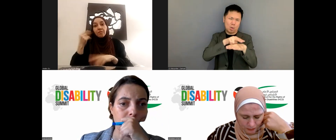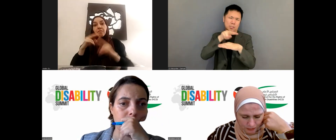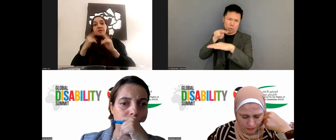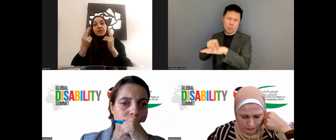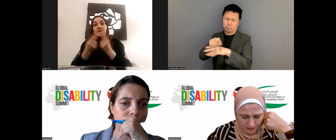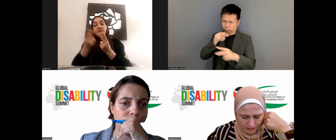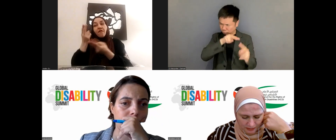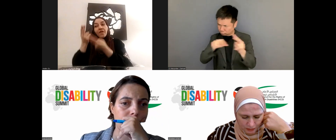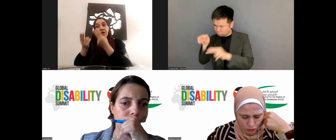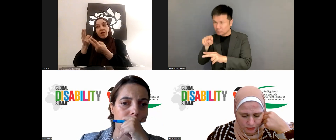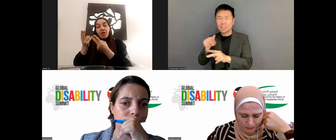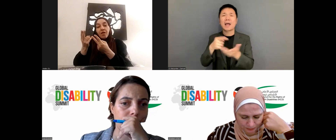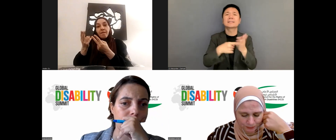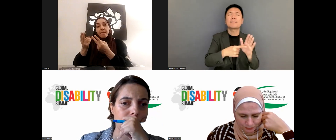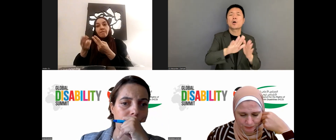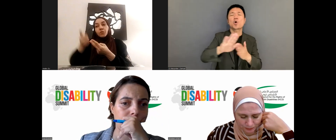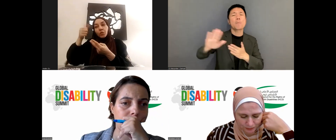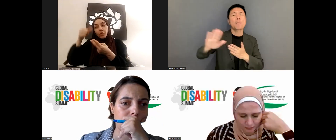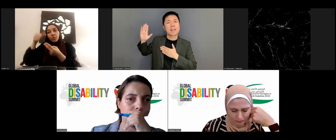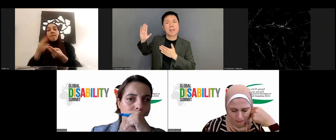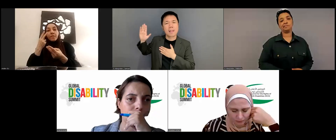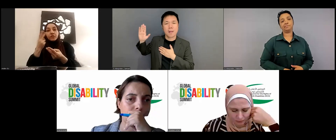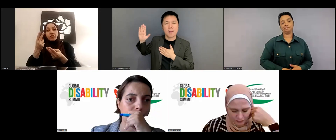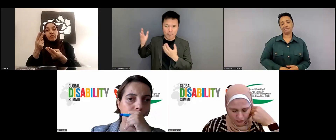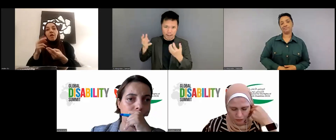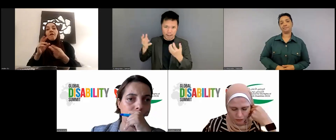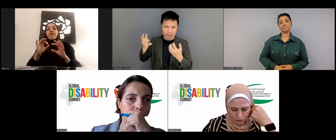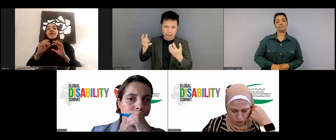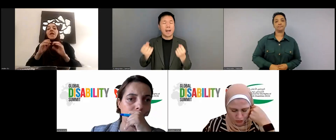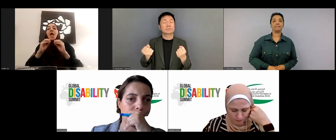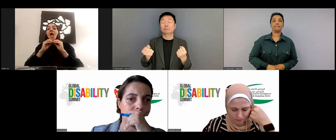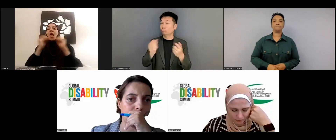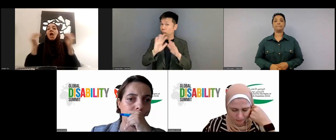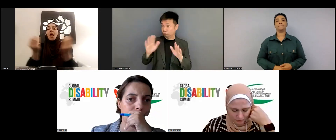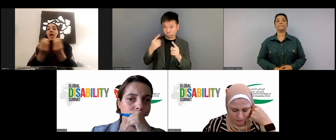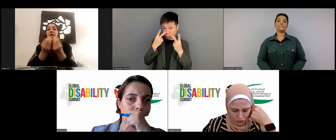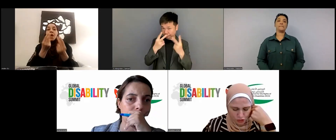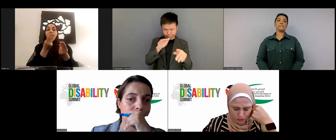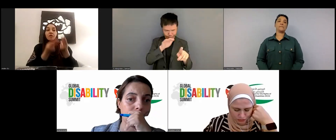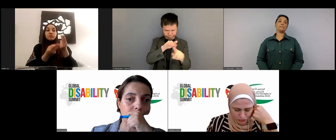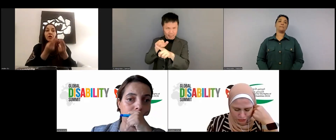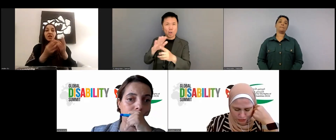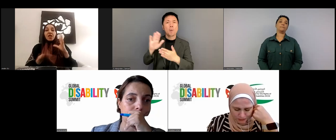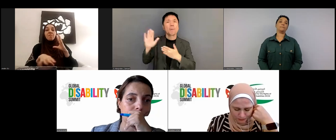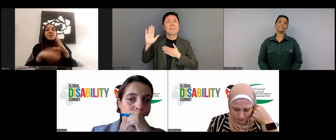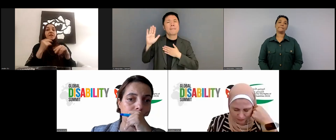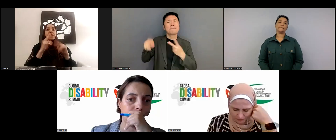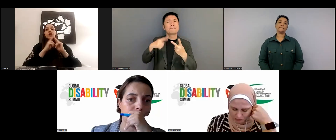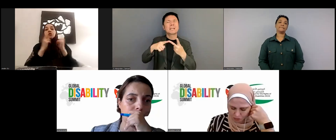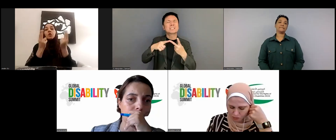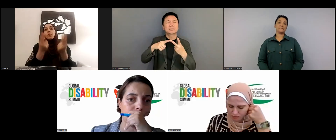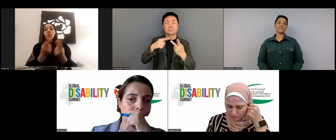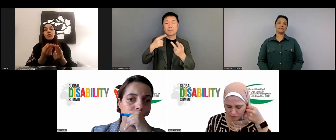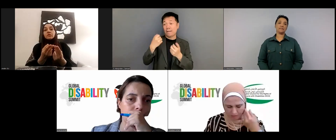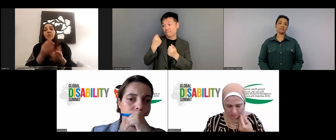concerns commitments that were made. We have yearly reports that are